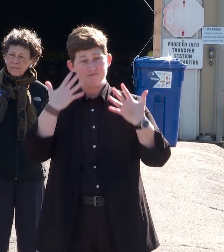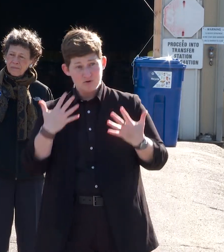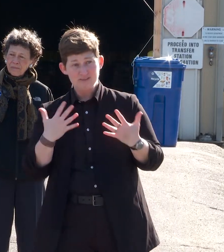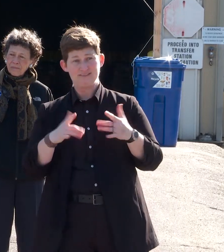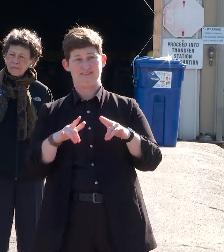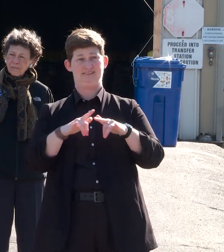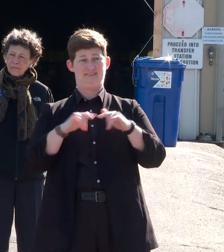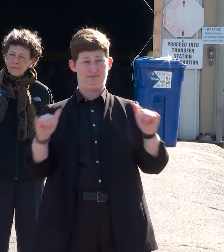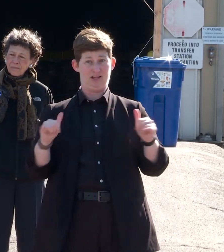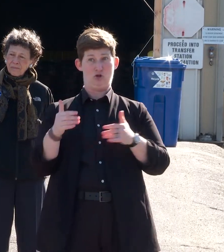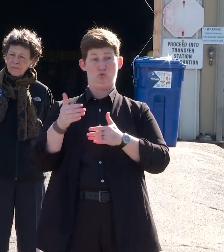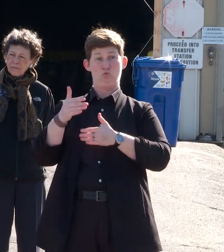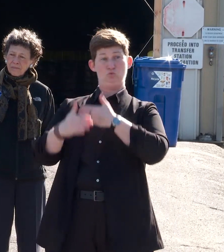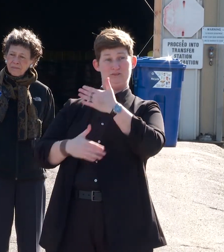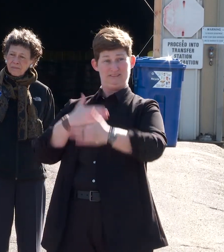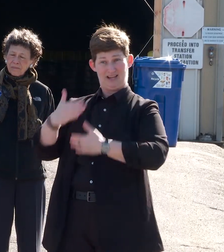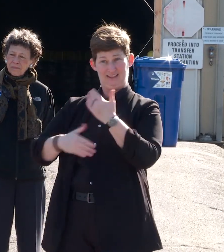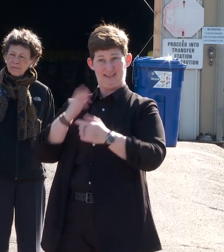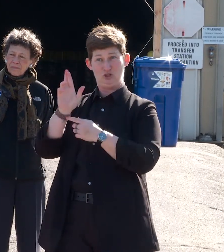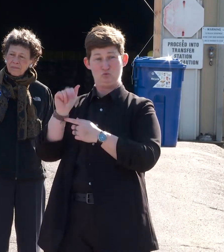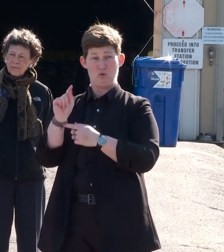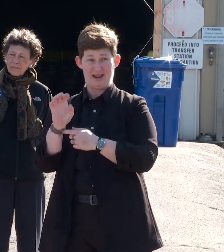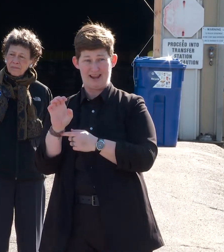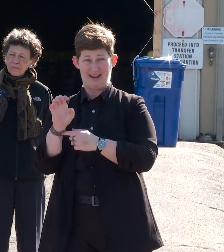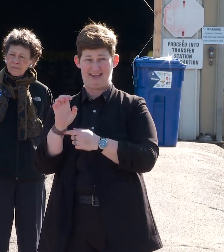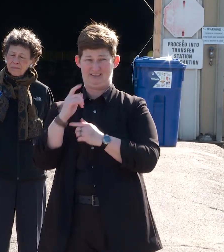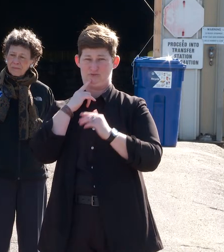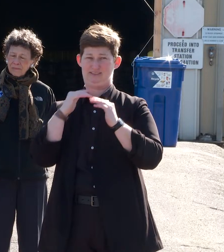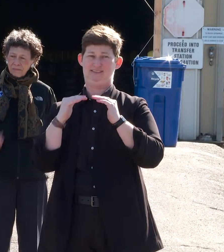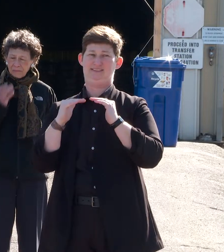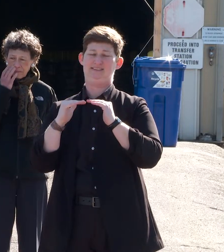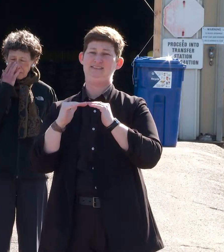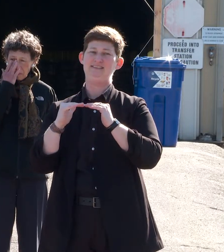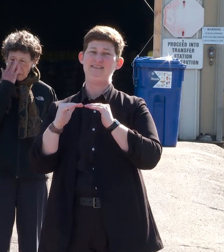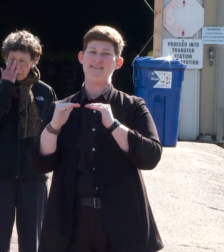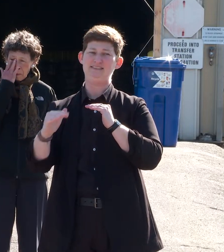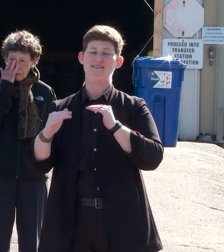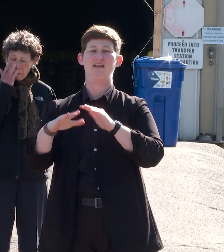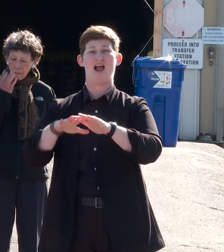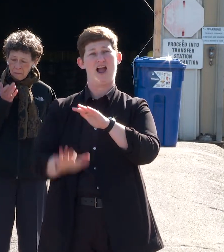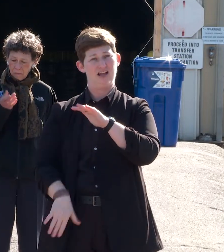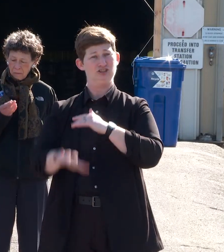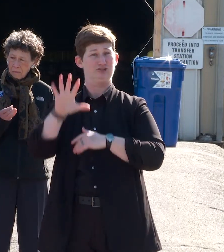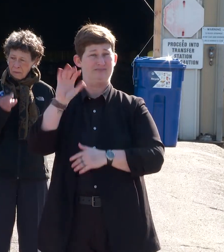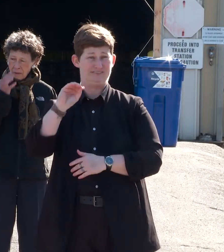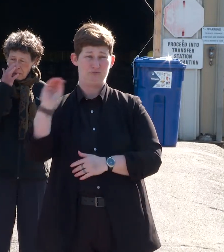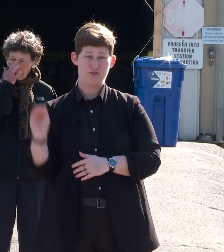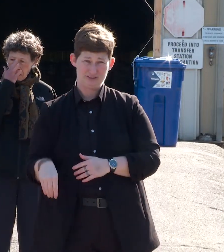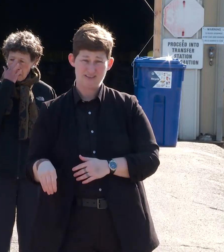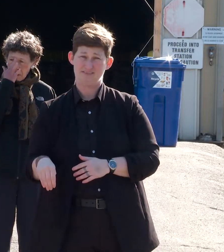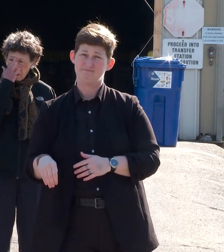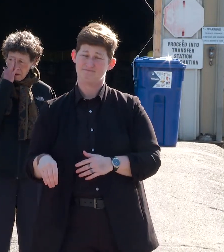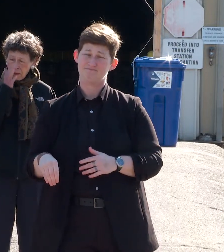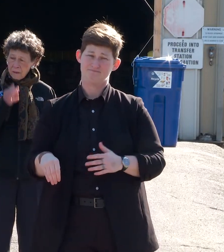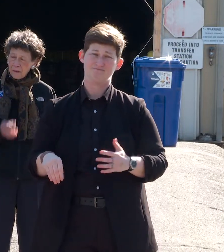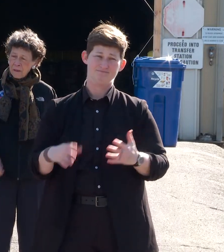recycling rates in the Twin Cities metro area have remained stagnant, below 50% for the past 5 years, which means more waste is going